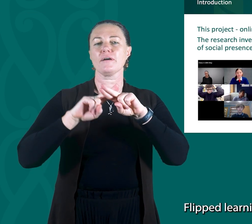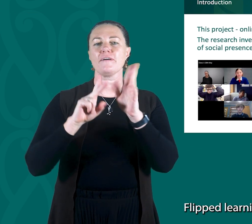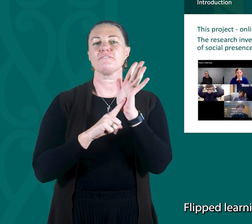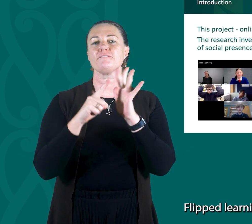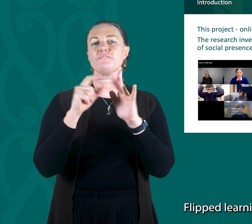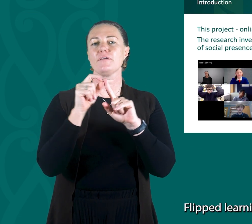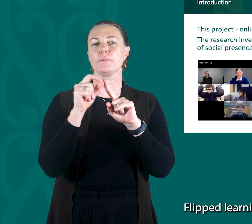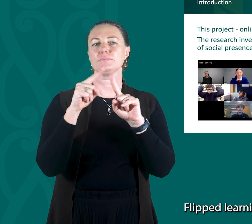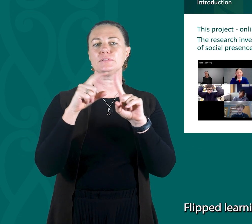Flipped learning.